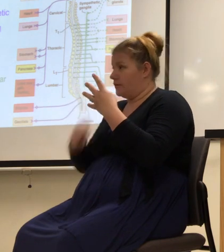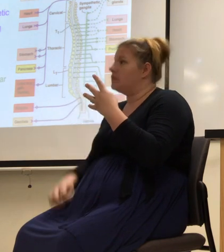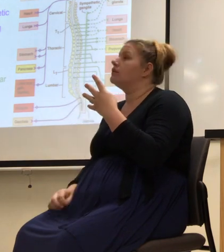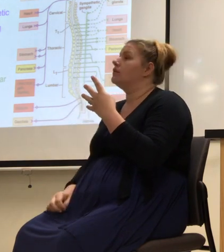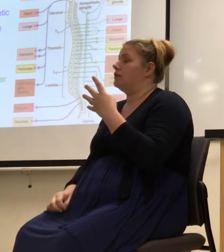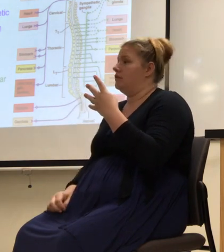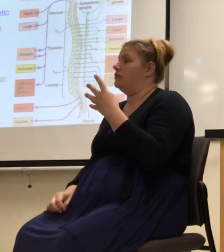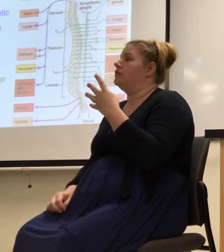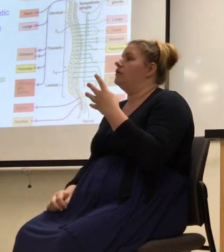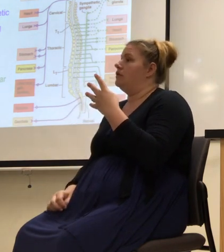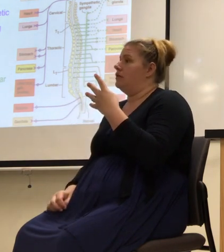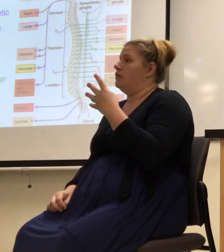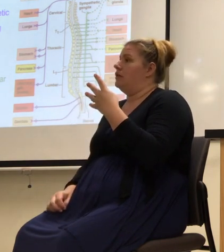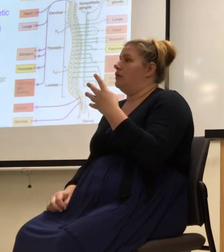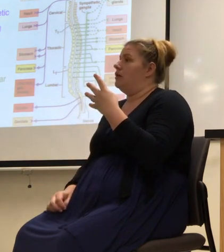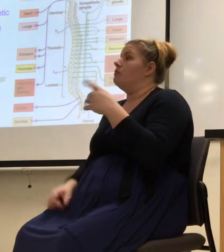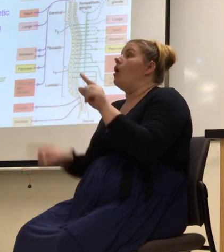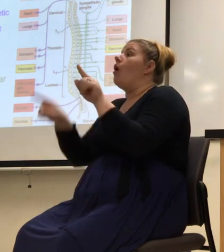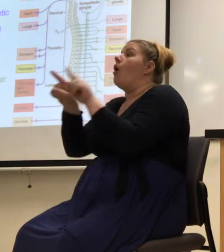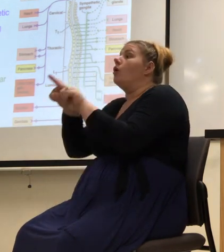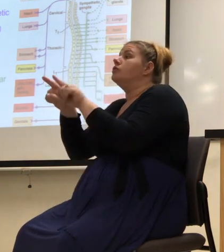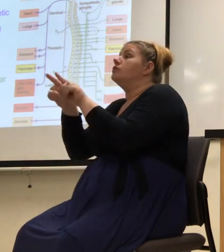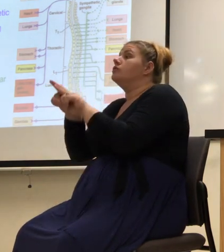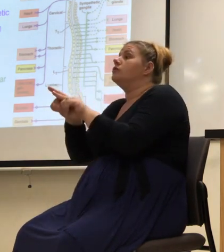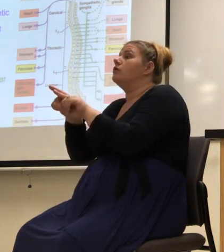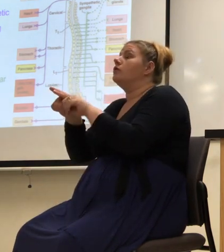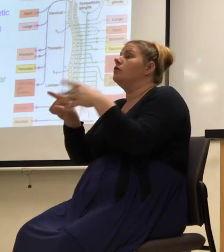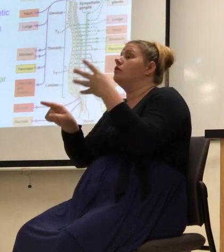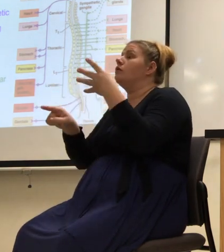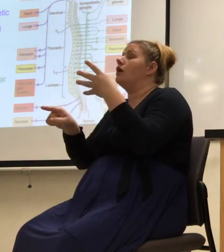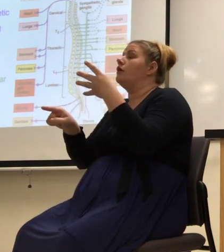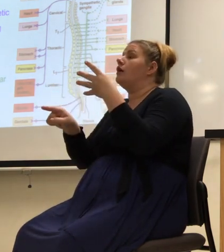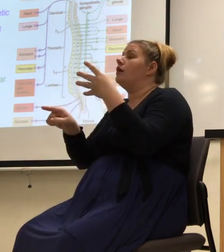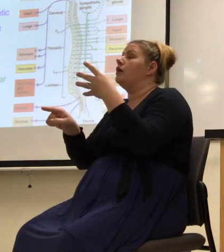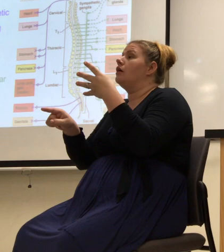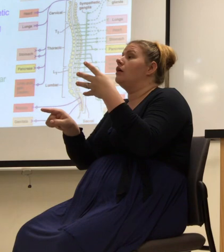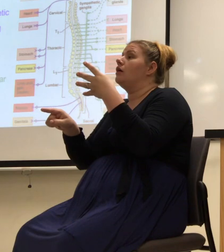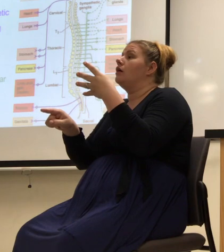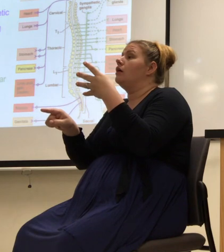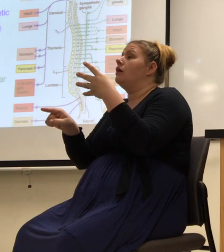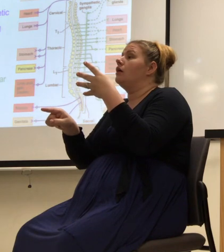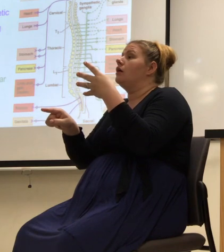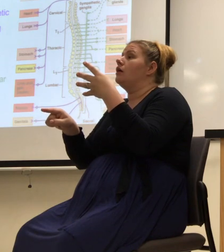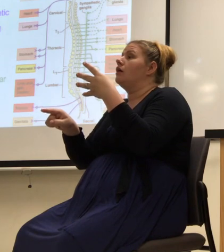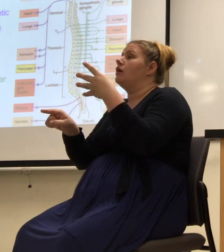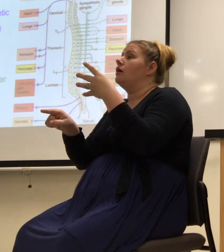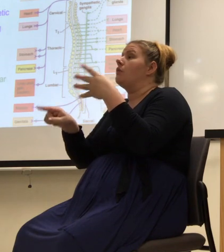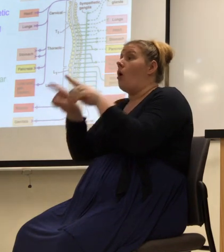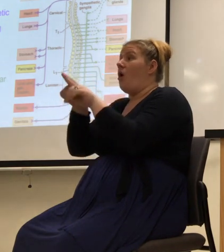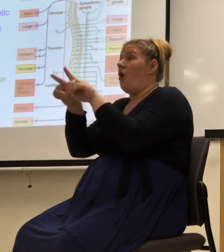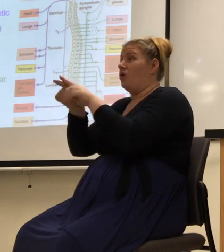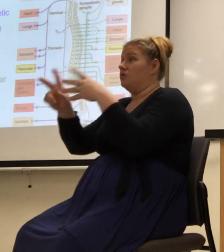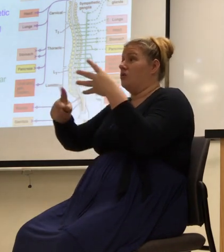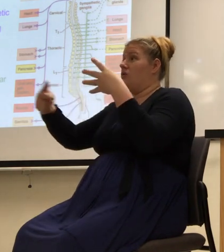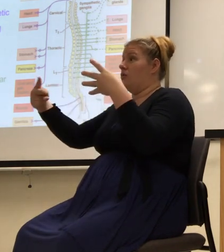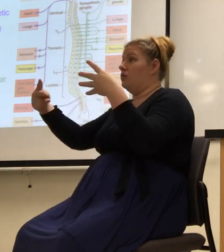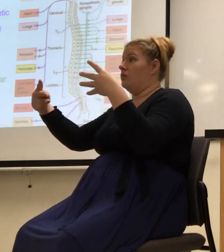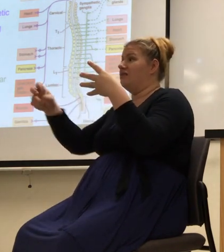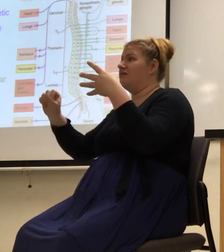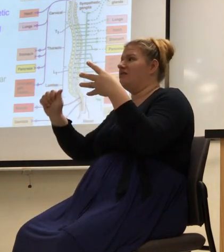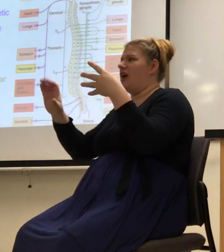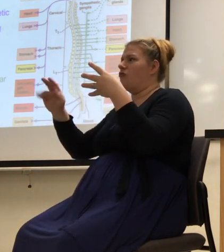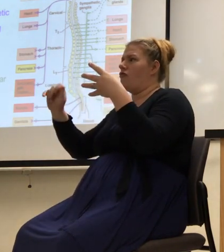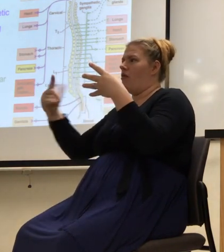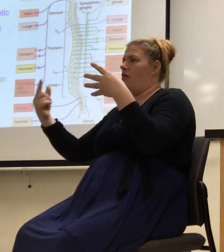as well as S2 through S4, and that's your parasympathetic function. That's what the figure is illustrating here for you. Okay?